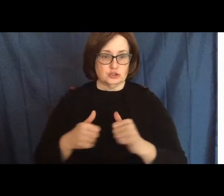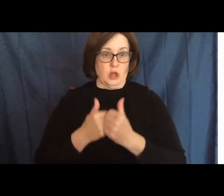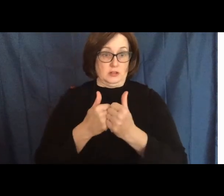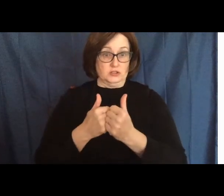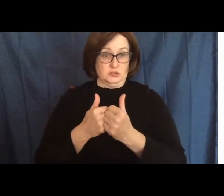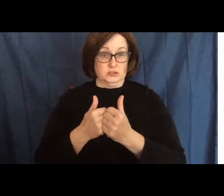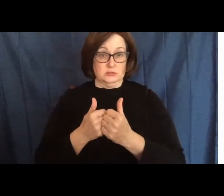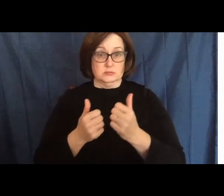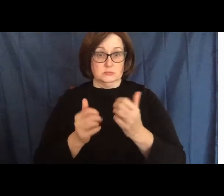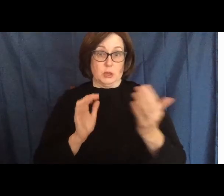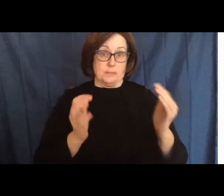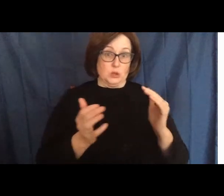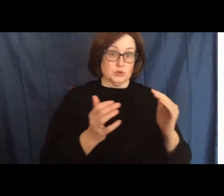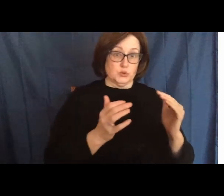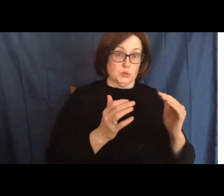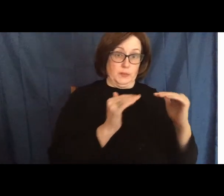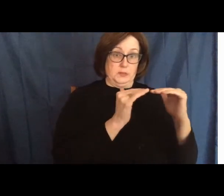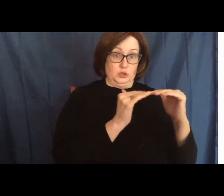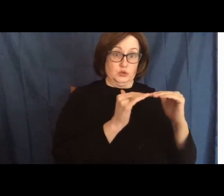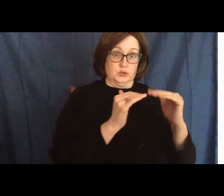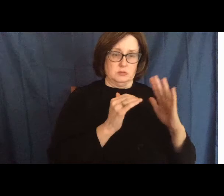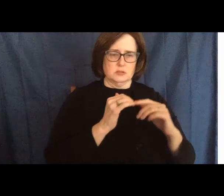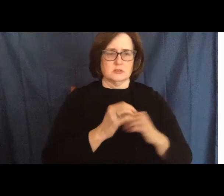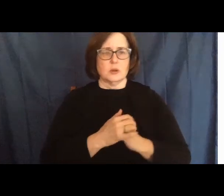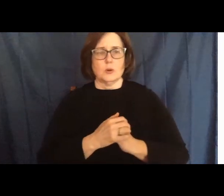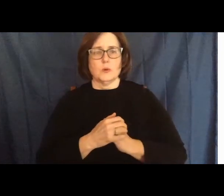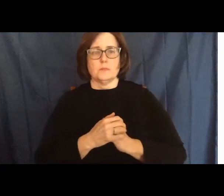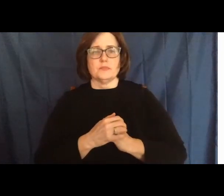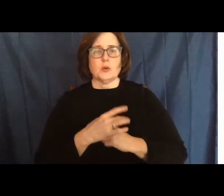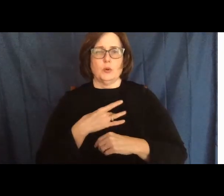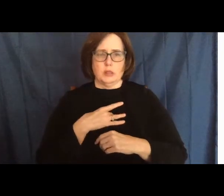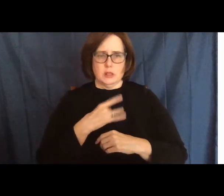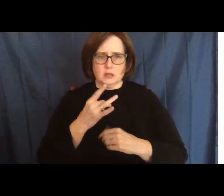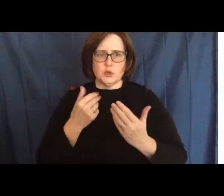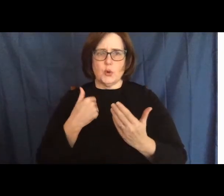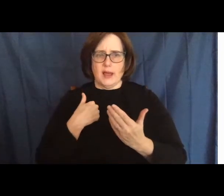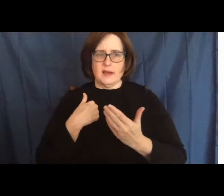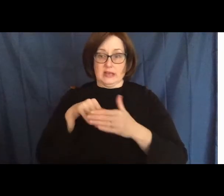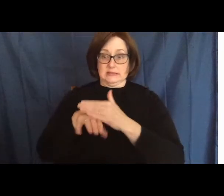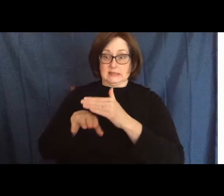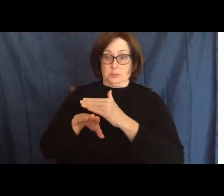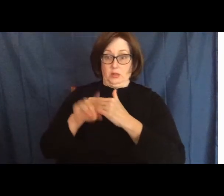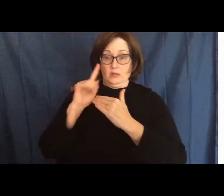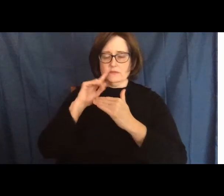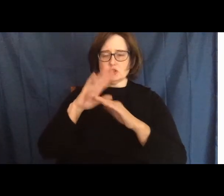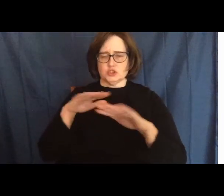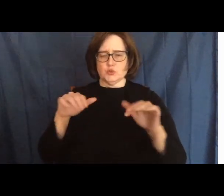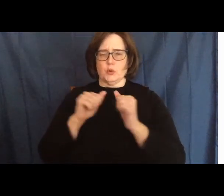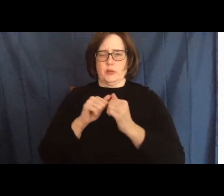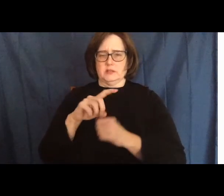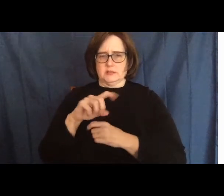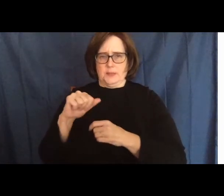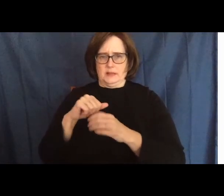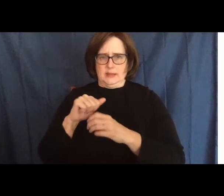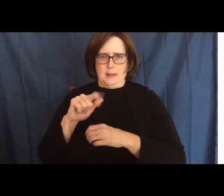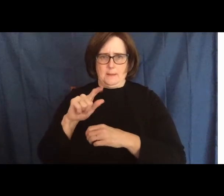peers. So we would like to have these accessible books for children with disabilities in Albania. I know that for